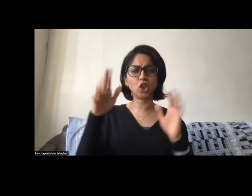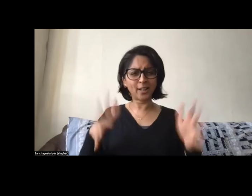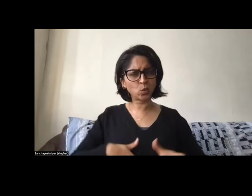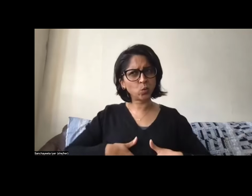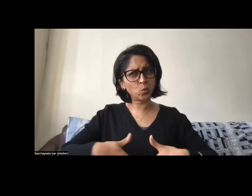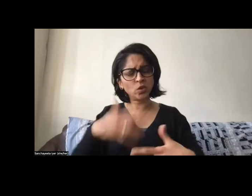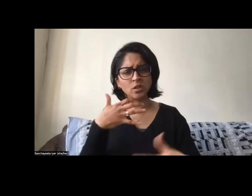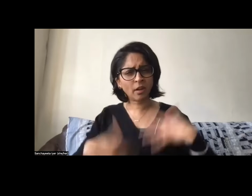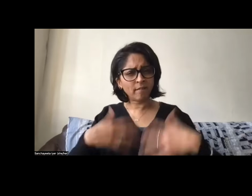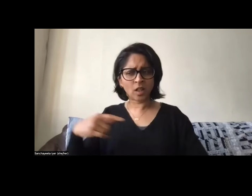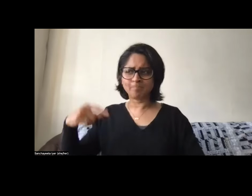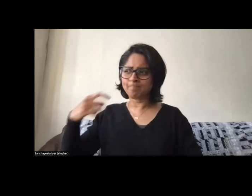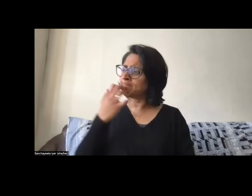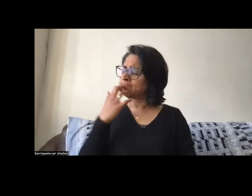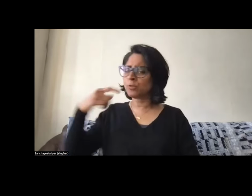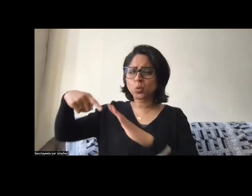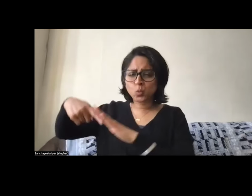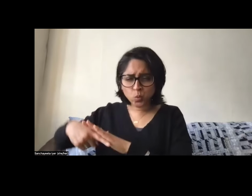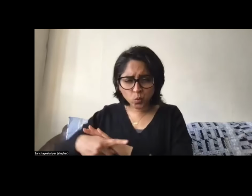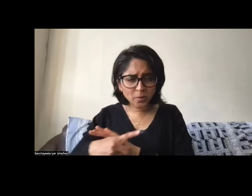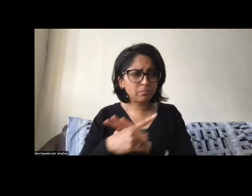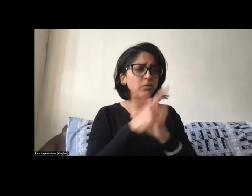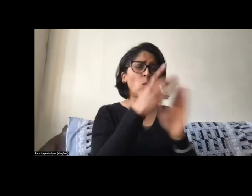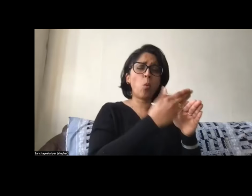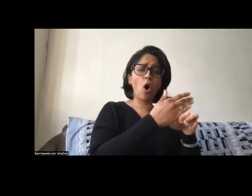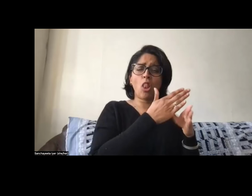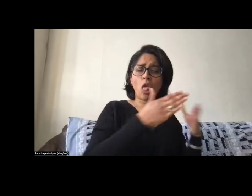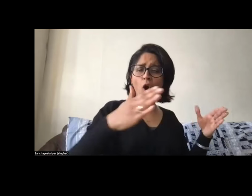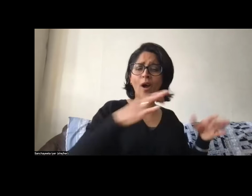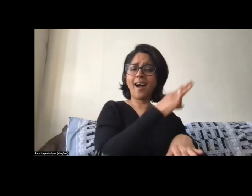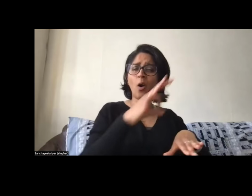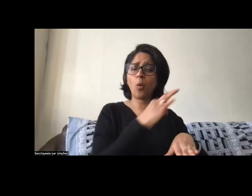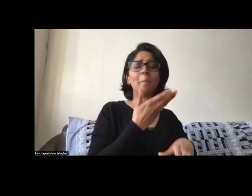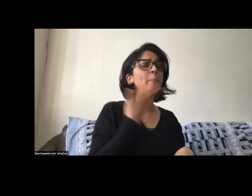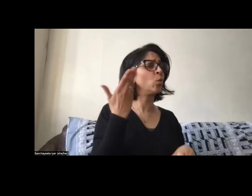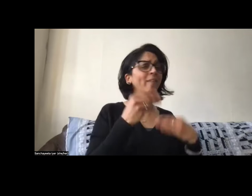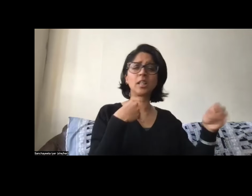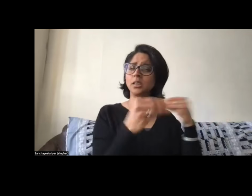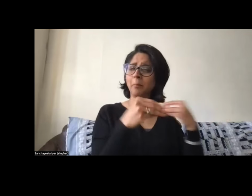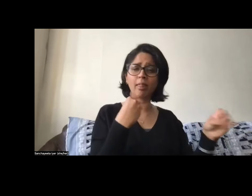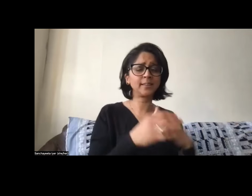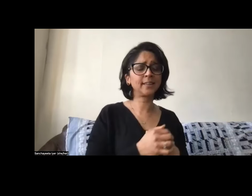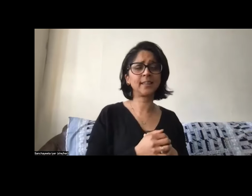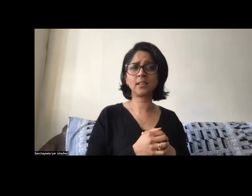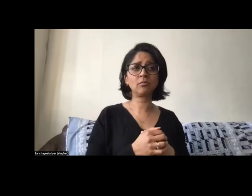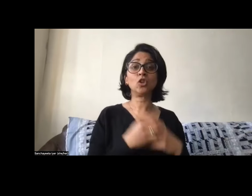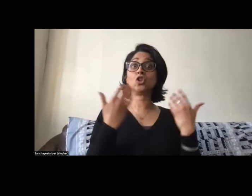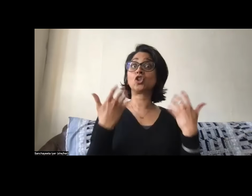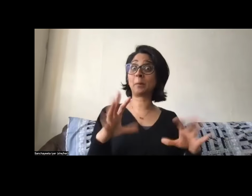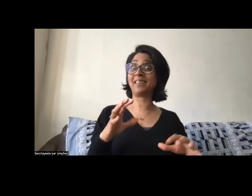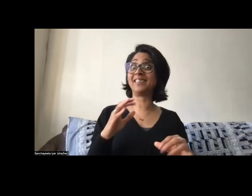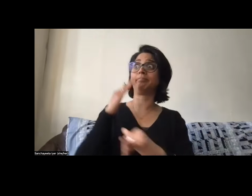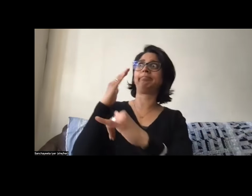very big impact on her health. She struggled through the pregnancy. She struggled with the tube and working long hours, and there was